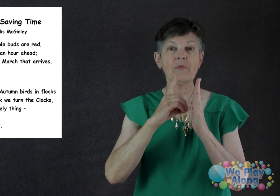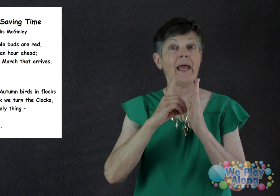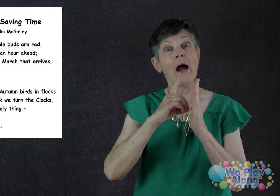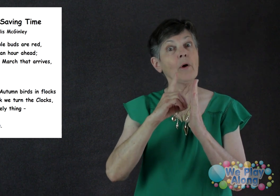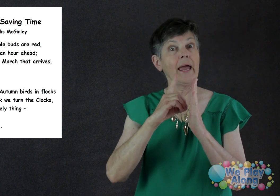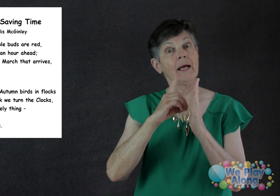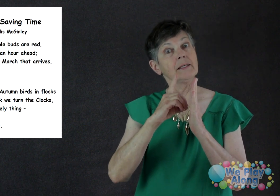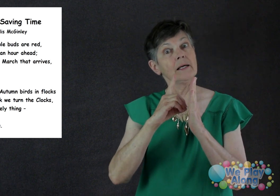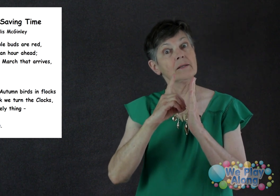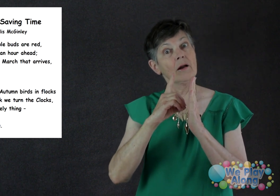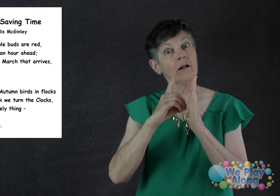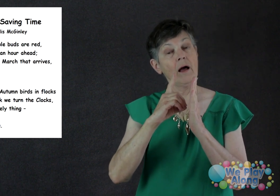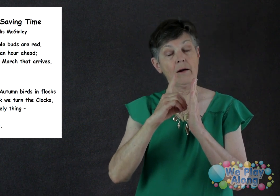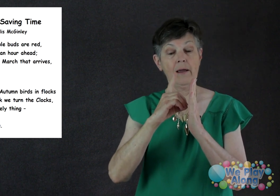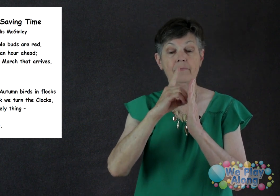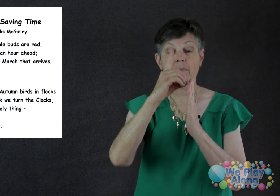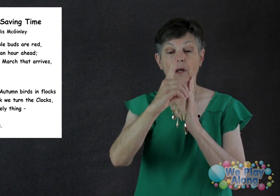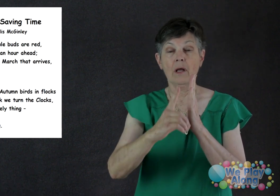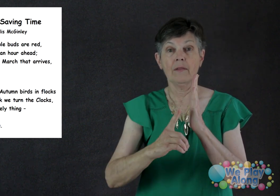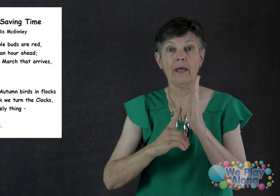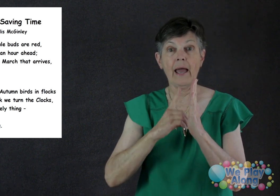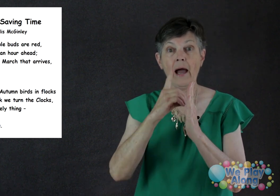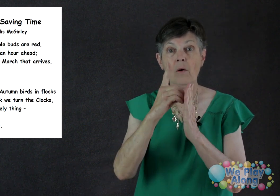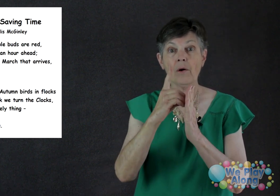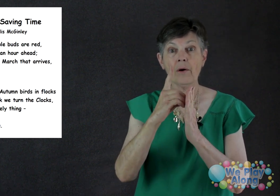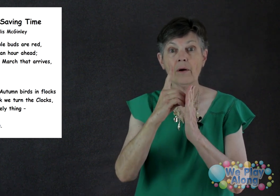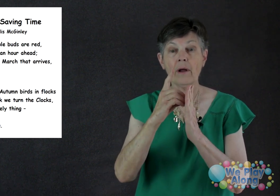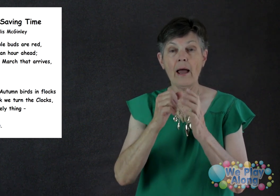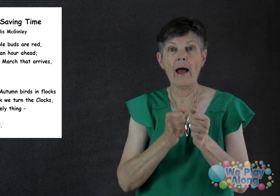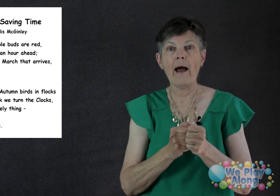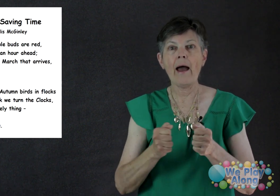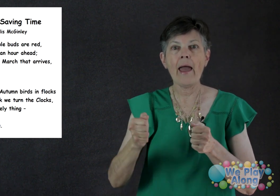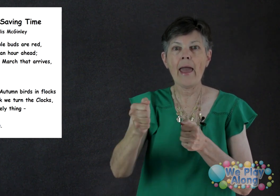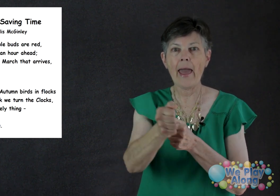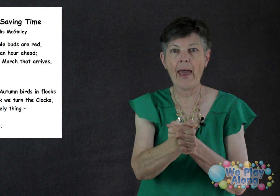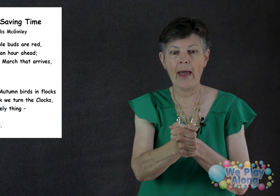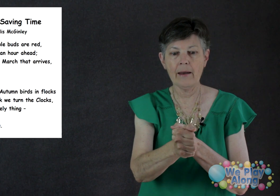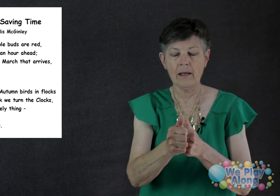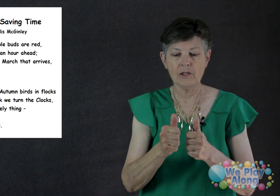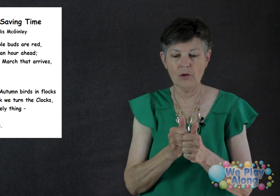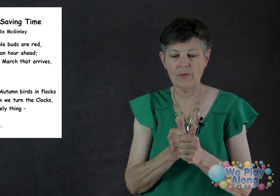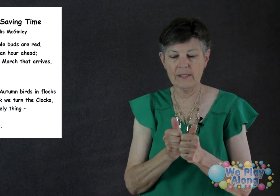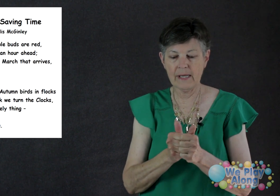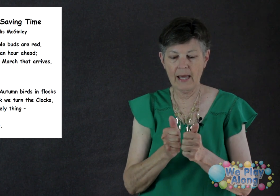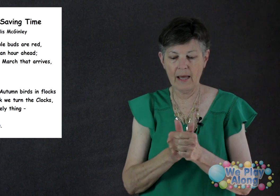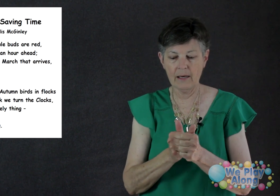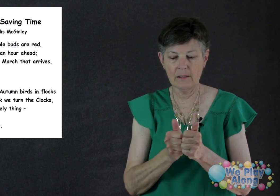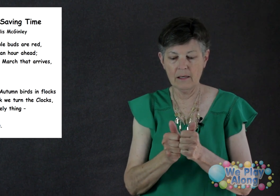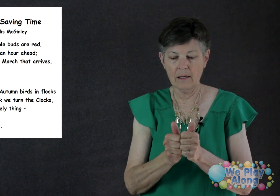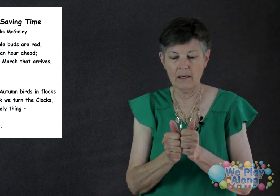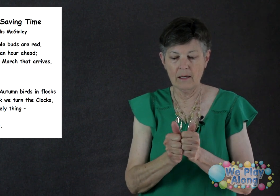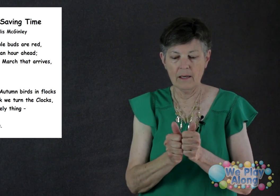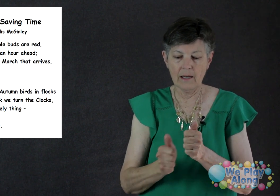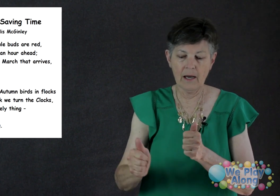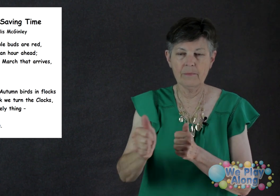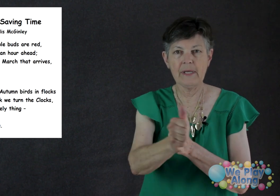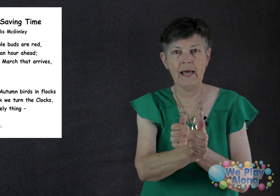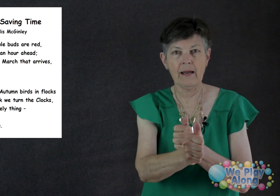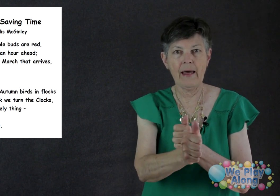the hour hand does on a clock, right? The hour ahead. So this hand comes ahead of that